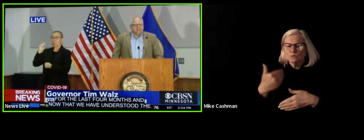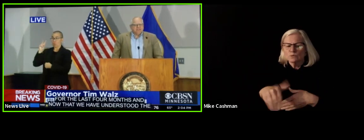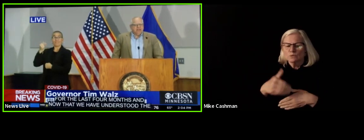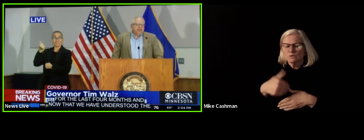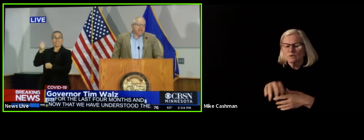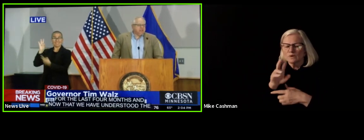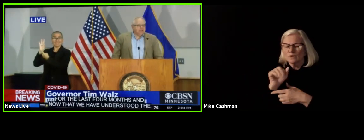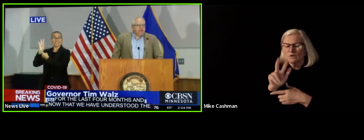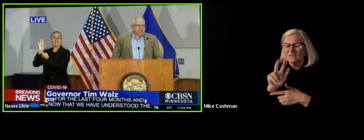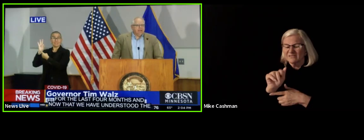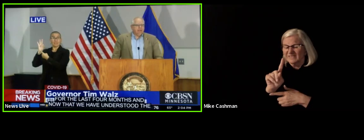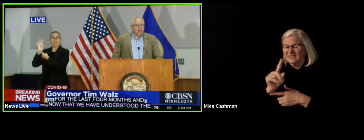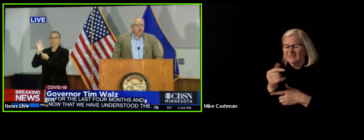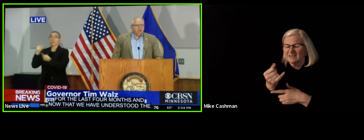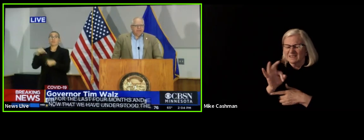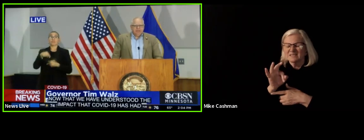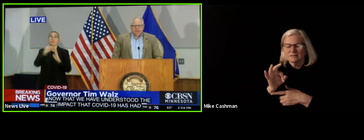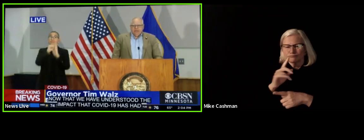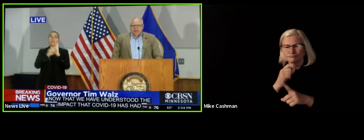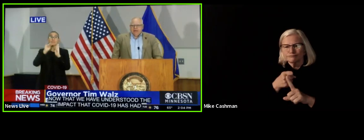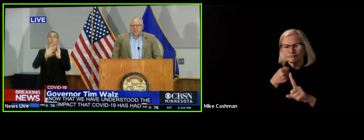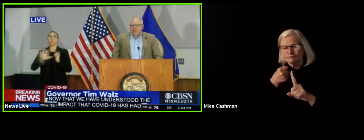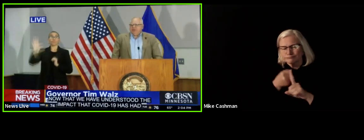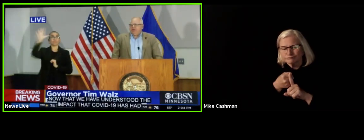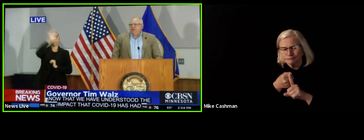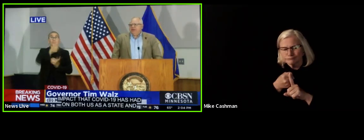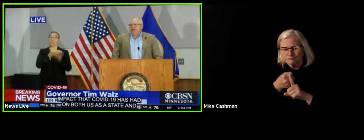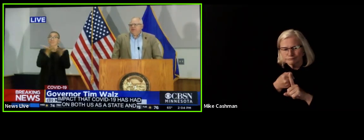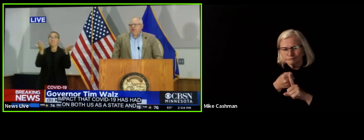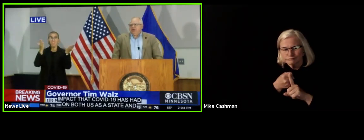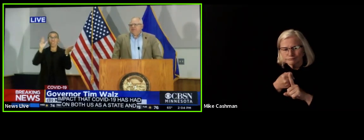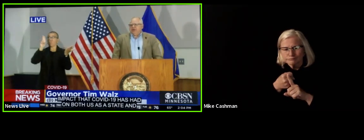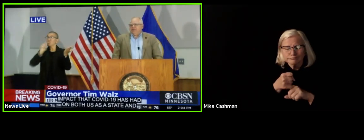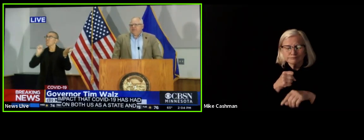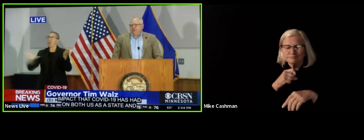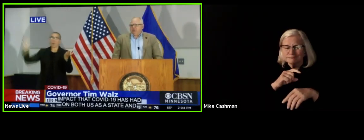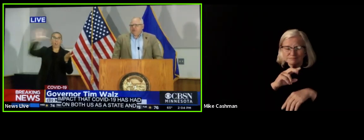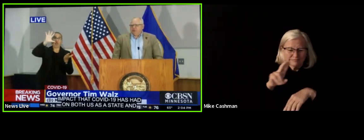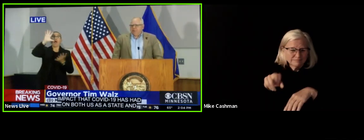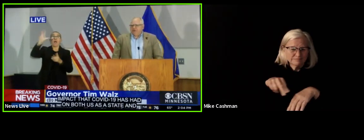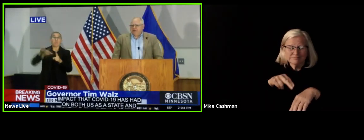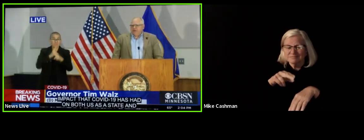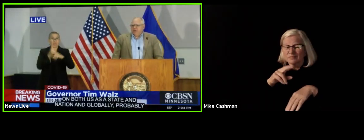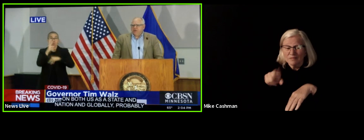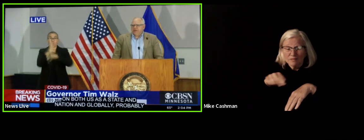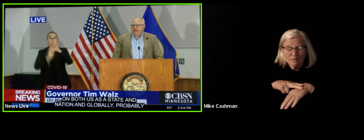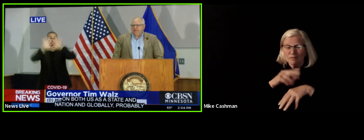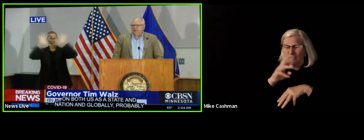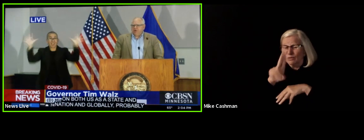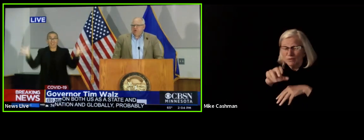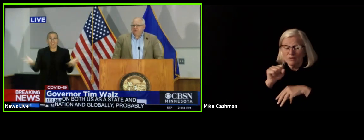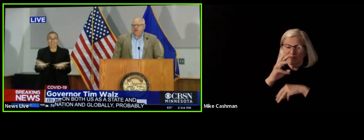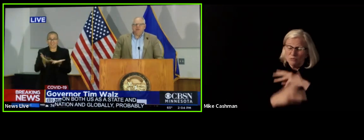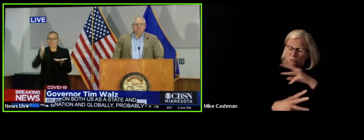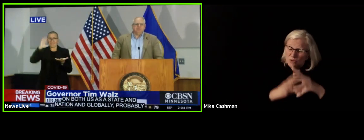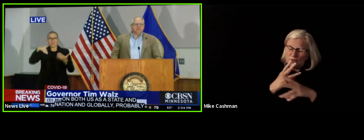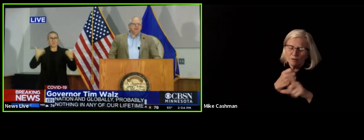as a state and nation and globally, probably nothing in any of our lifetimes has been more disruptive. We have